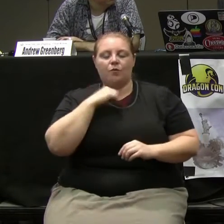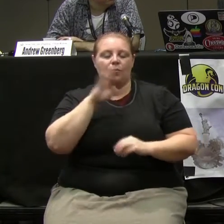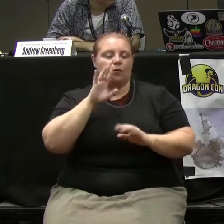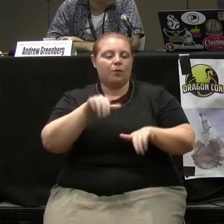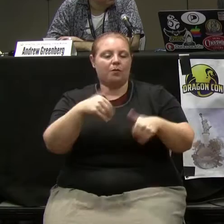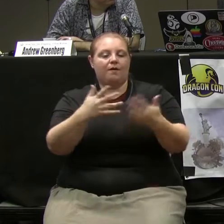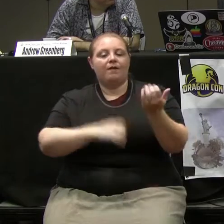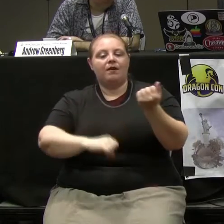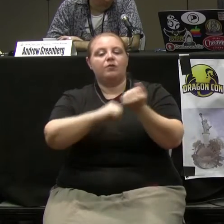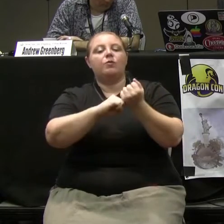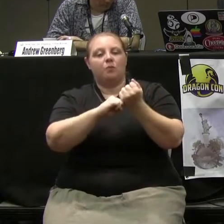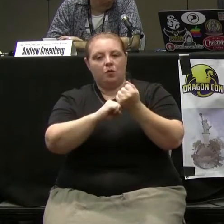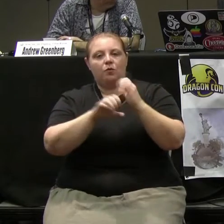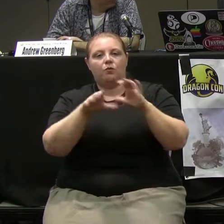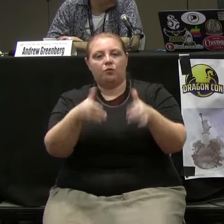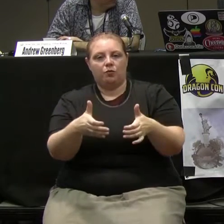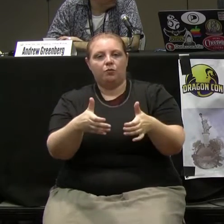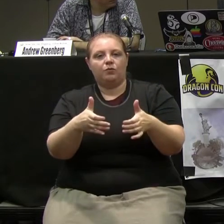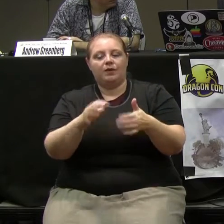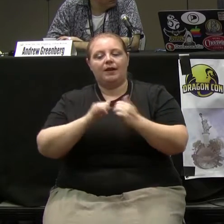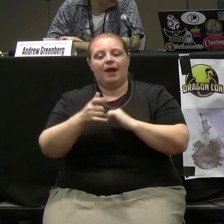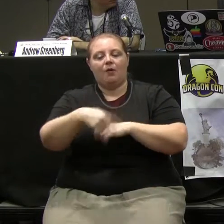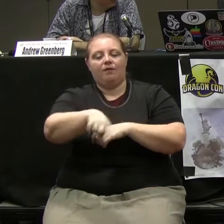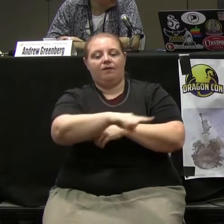where they exist and how they operate.